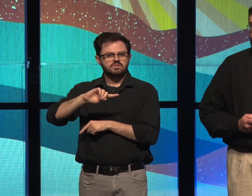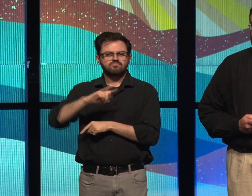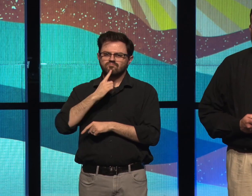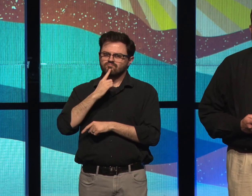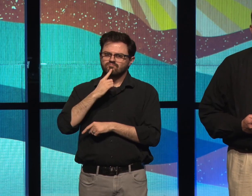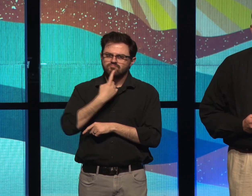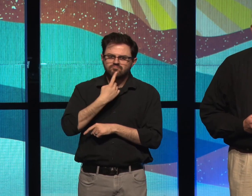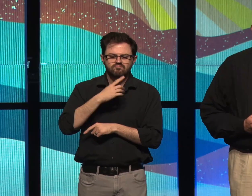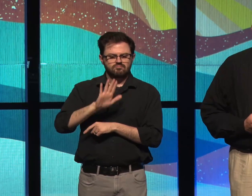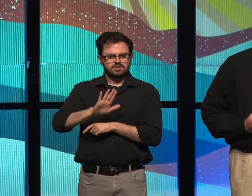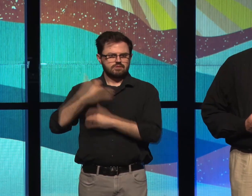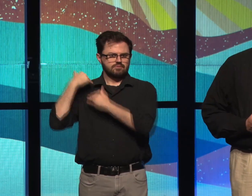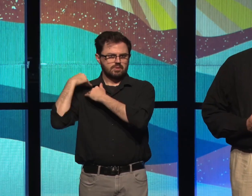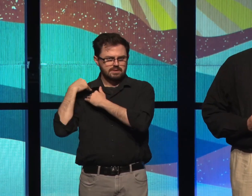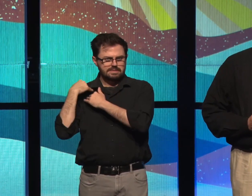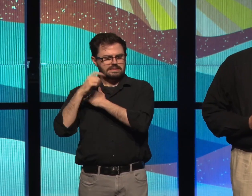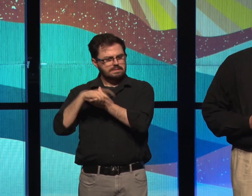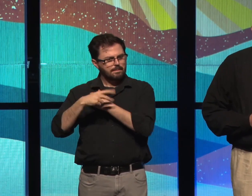care for the poor.